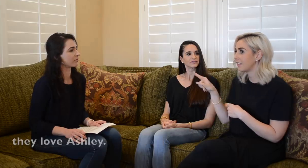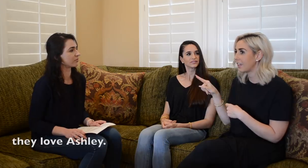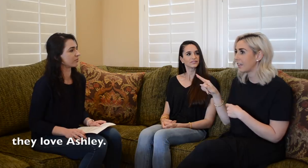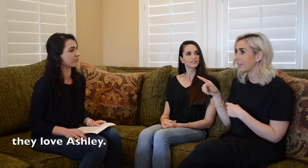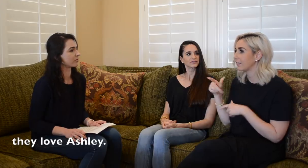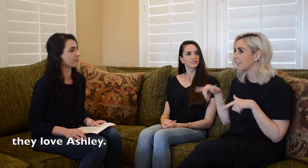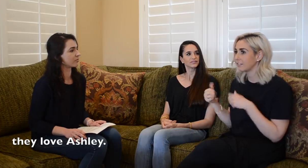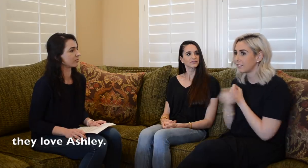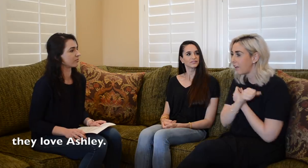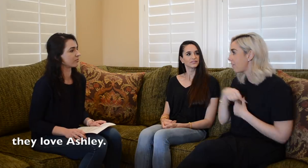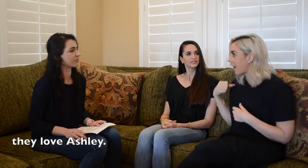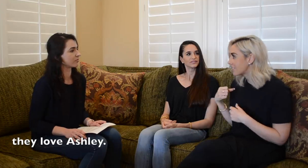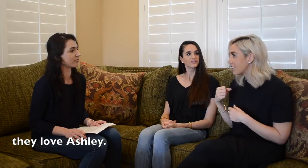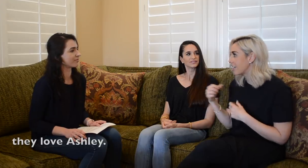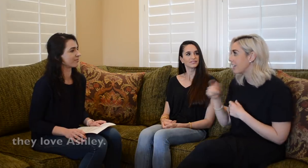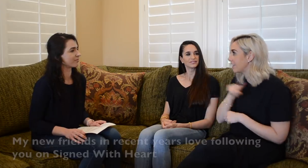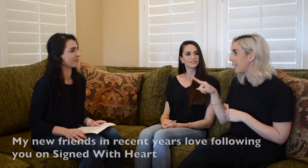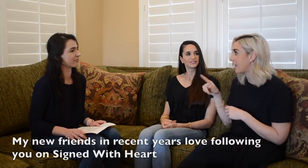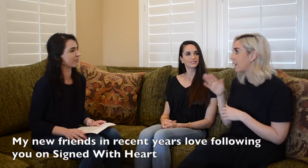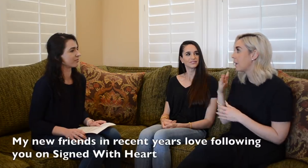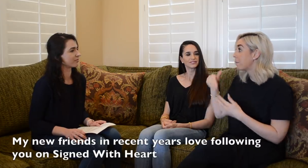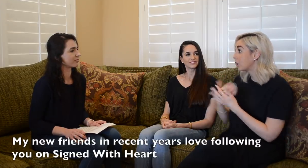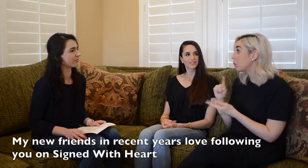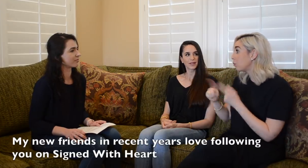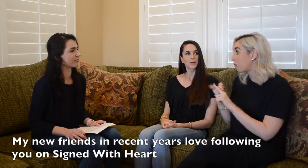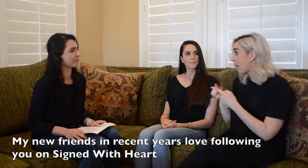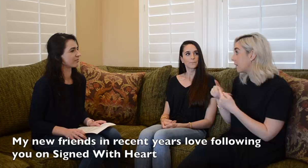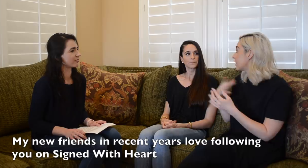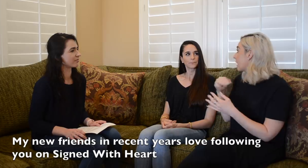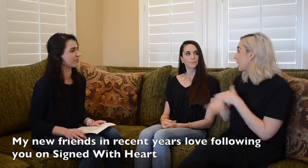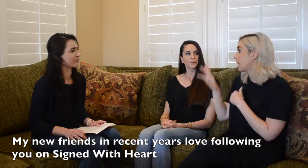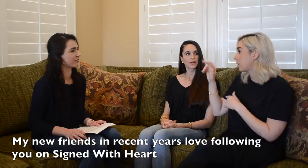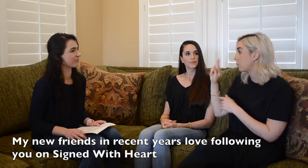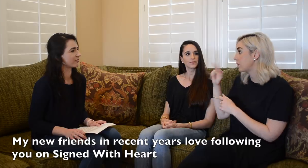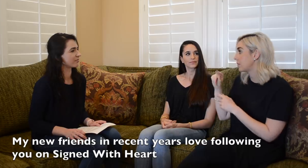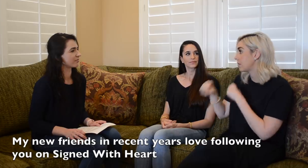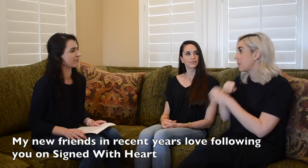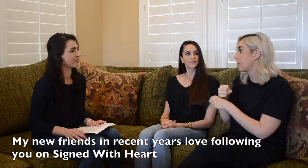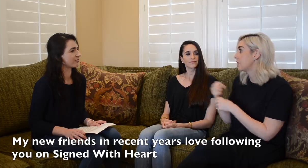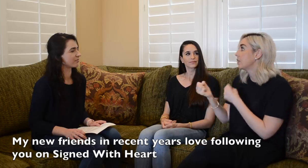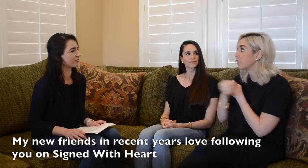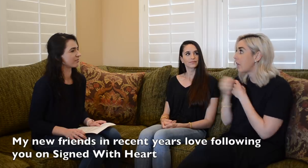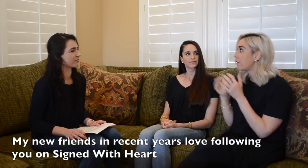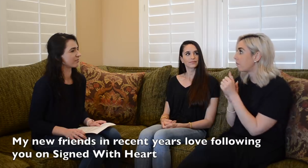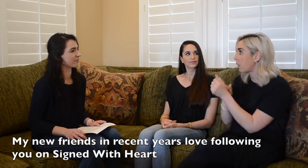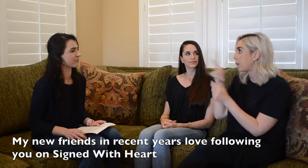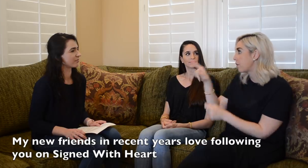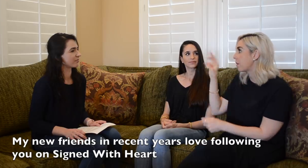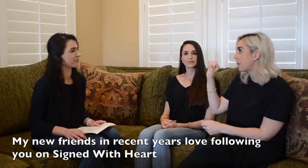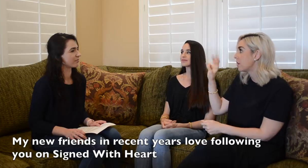they love Ashley. My new friends, like in recent years, love following me on